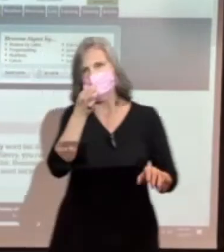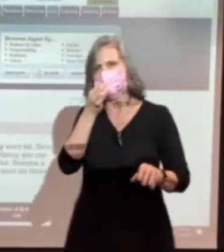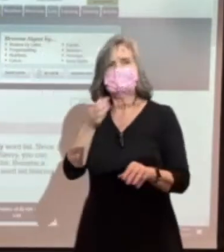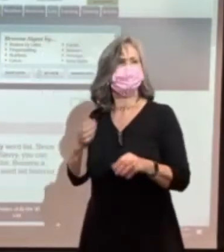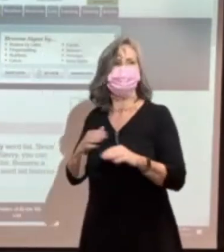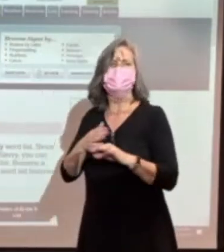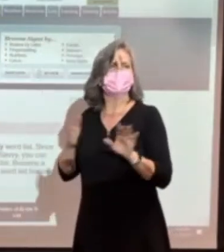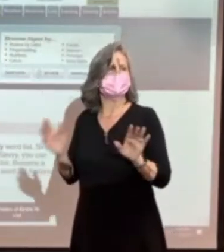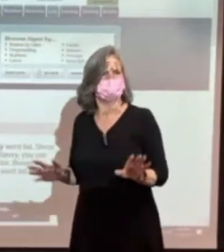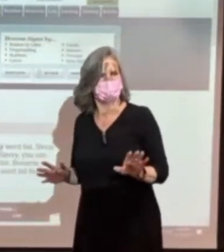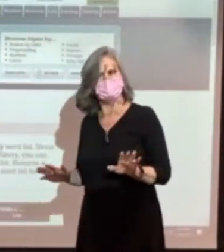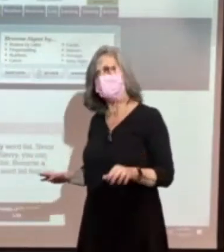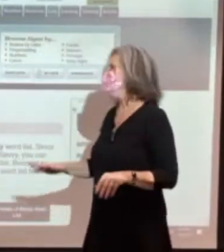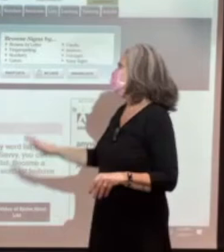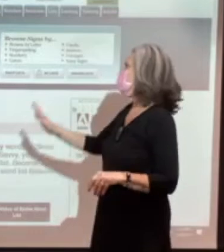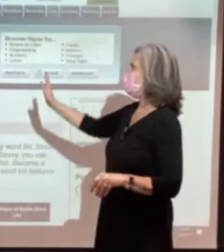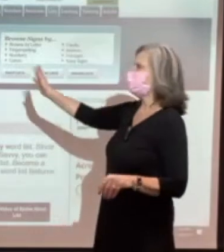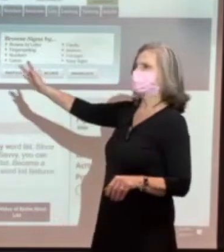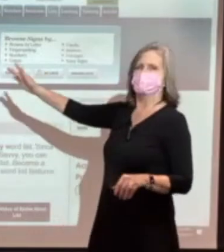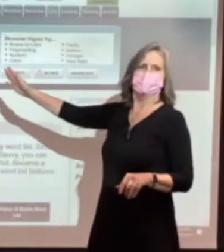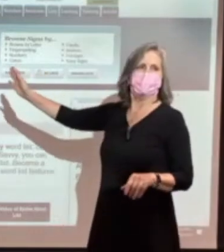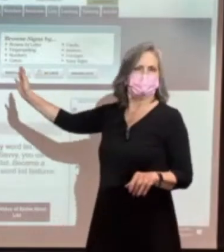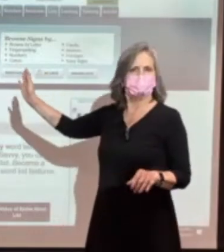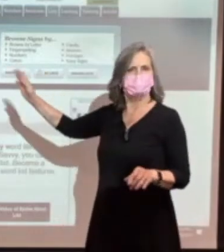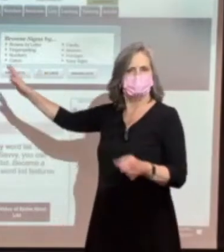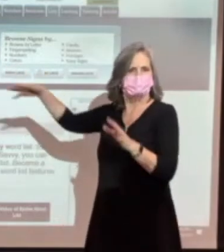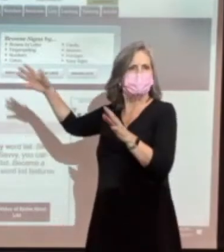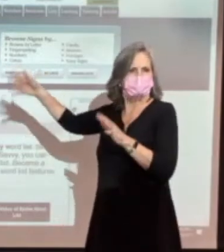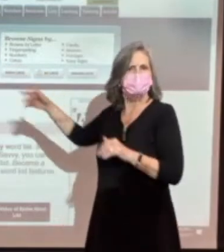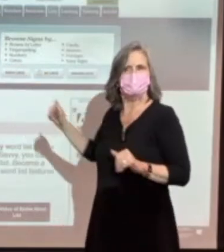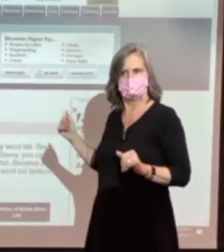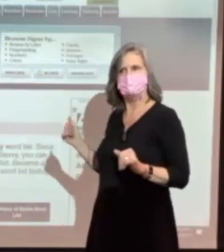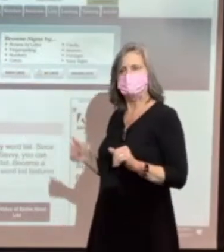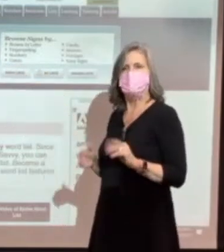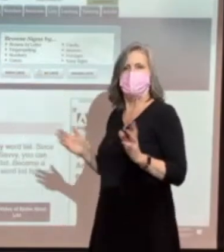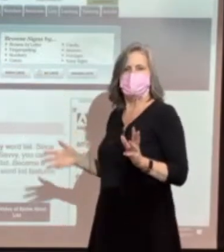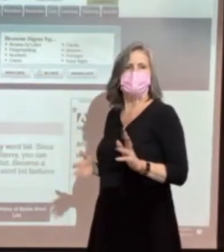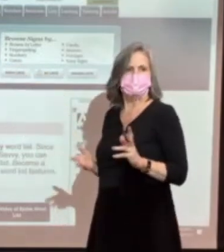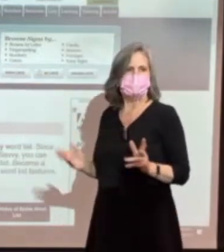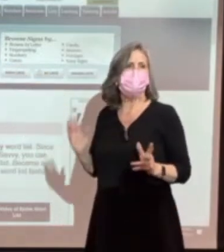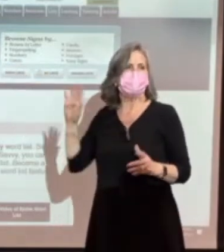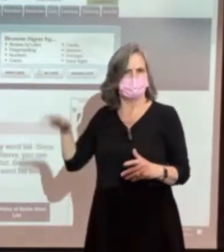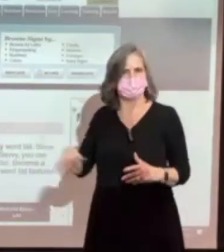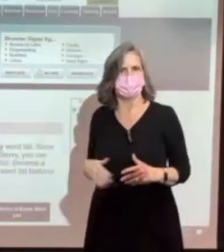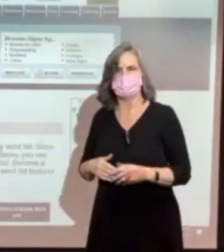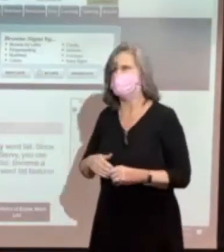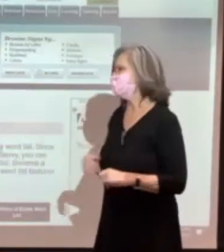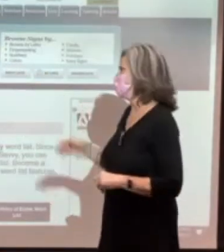So unless you're really serious, just use the free app, the free parts of it. And then if you like it, then you could always invest. I think